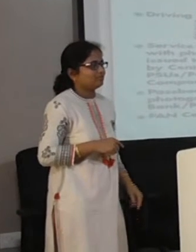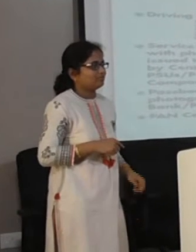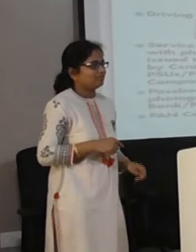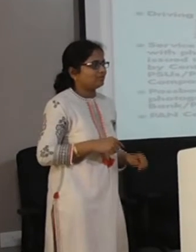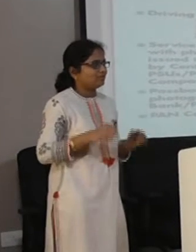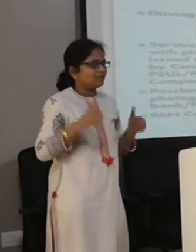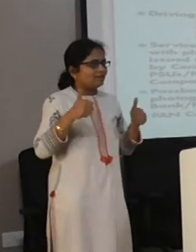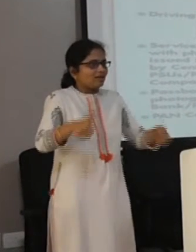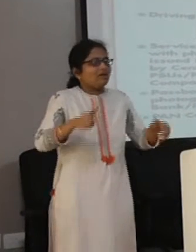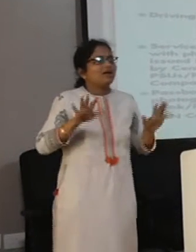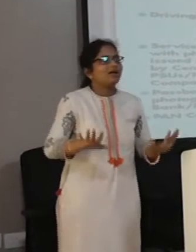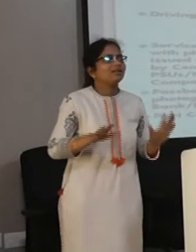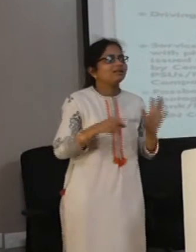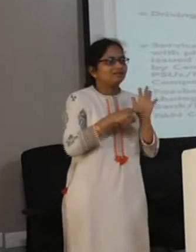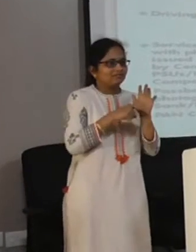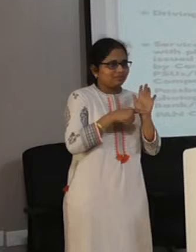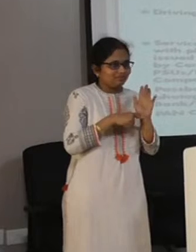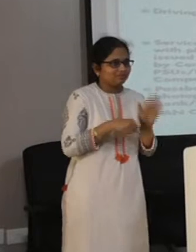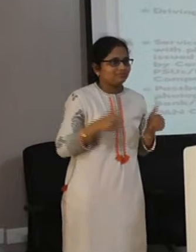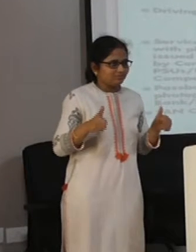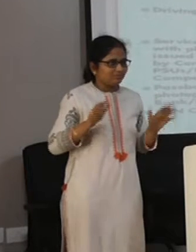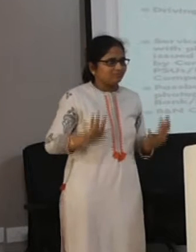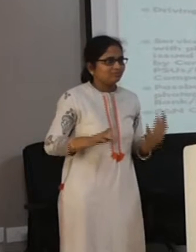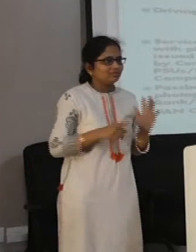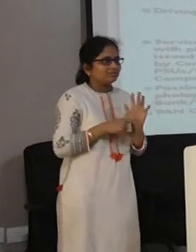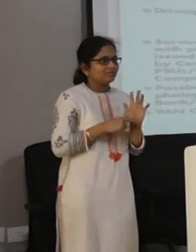the ones